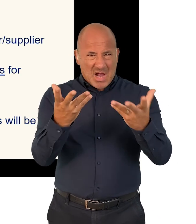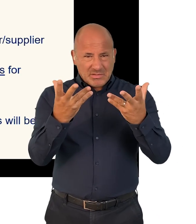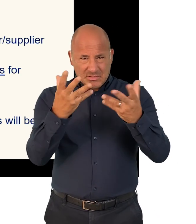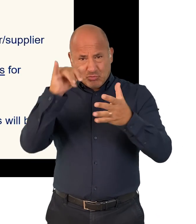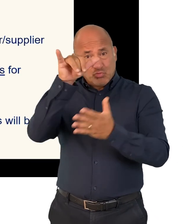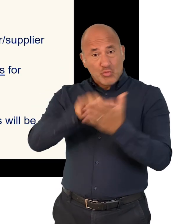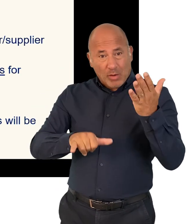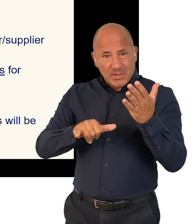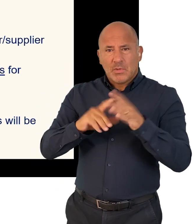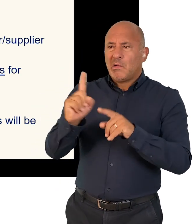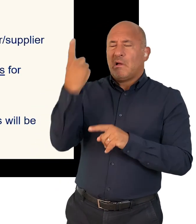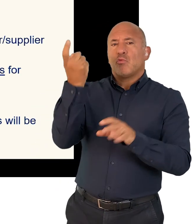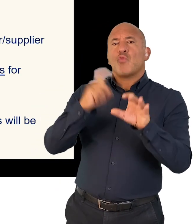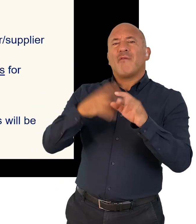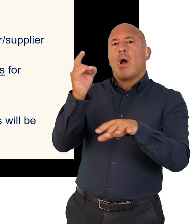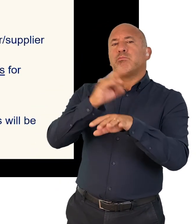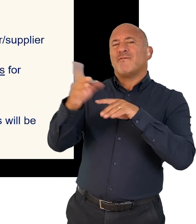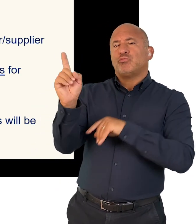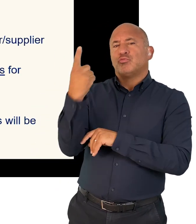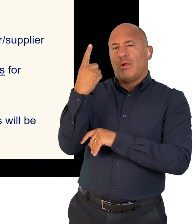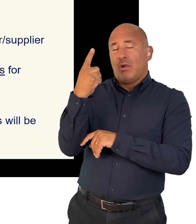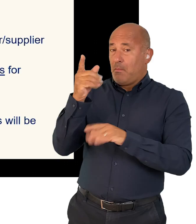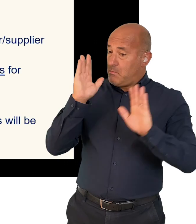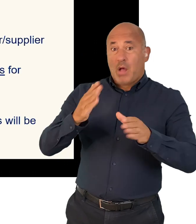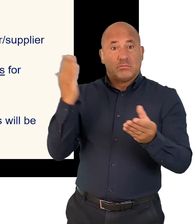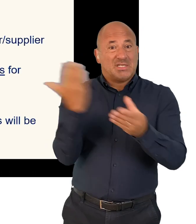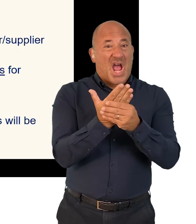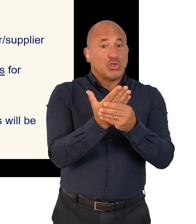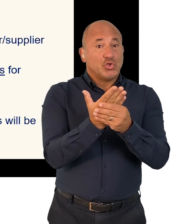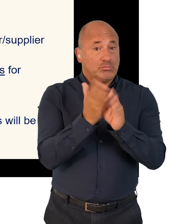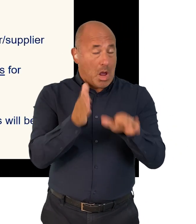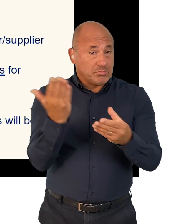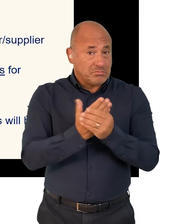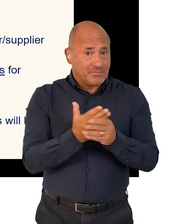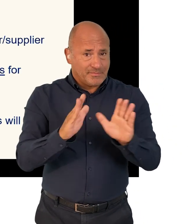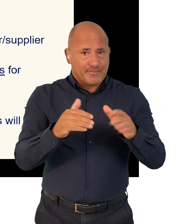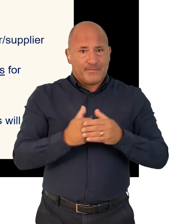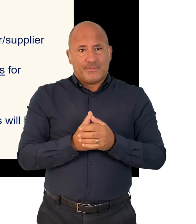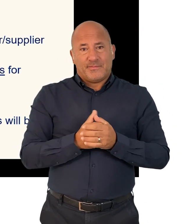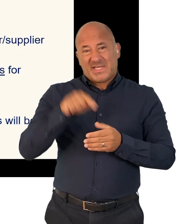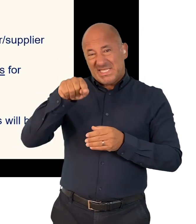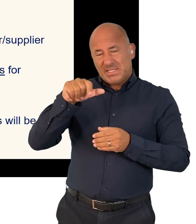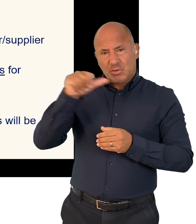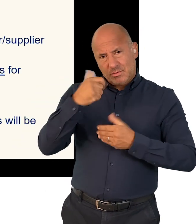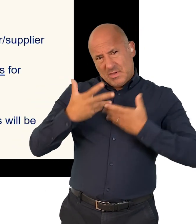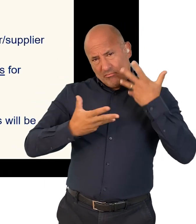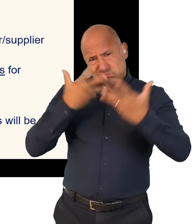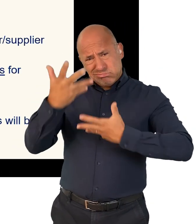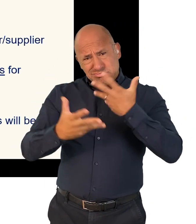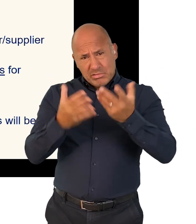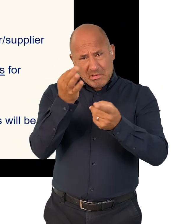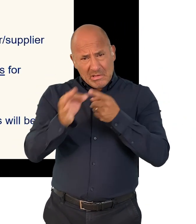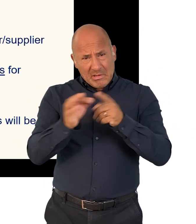by a suitably qualified professional must be included as mandatory attachments to the full application. These